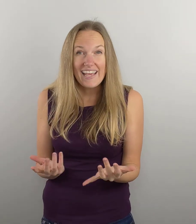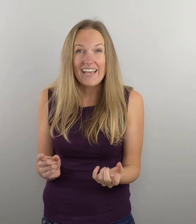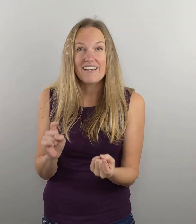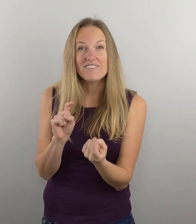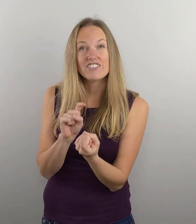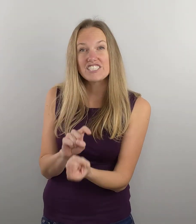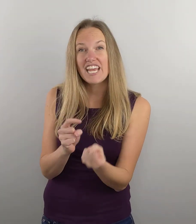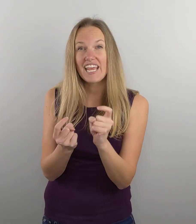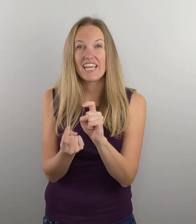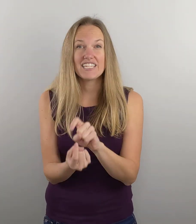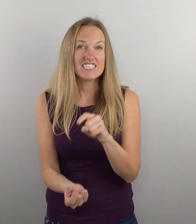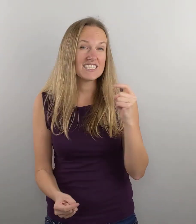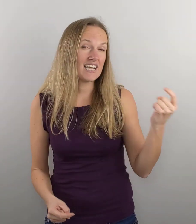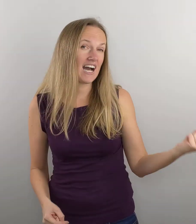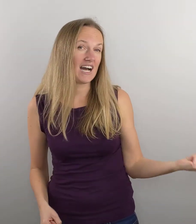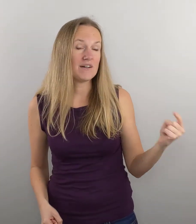Waiting for change to come,